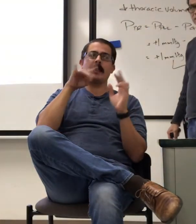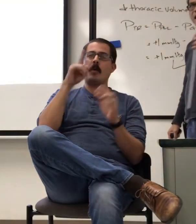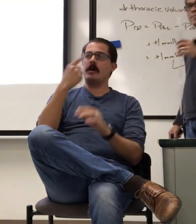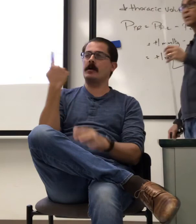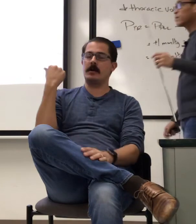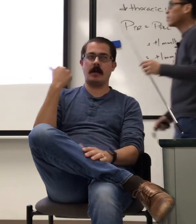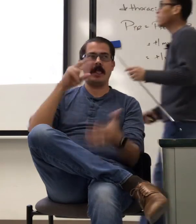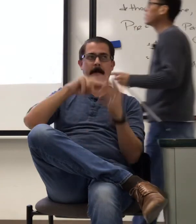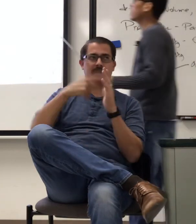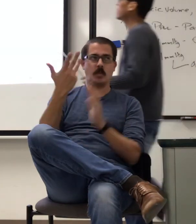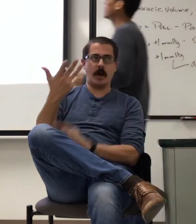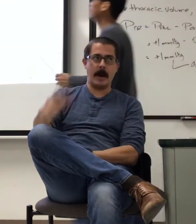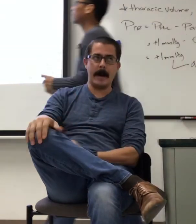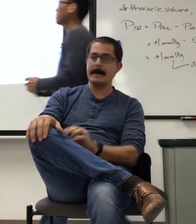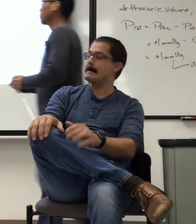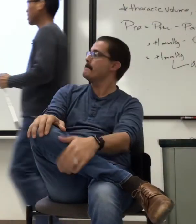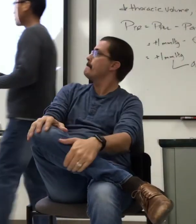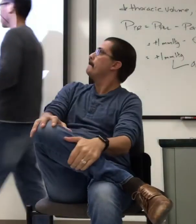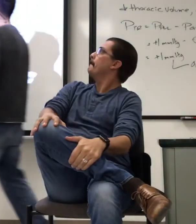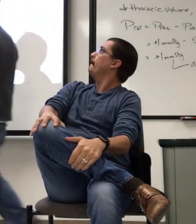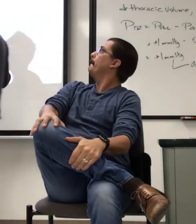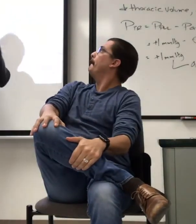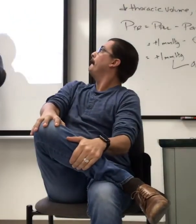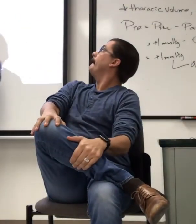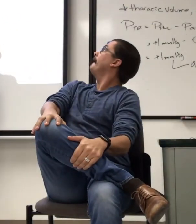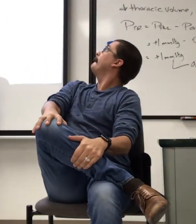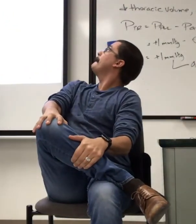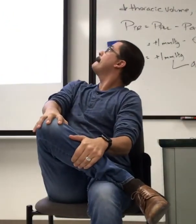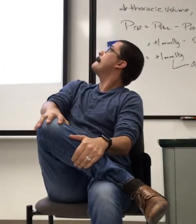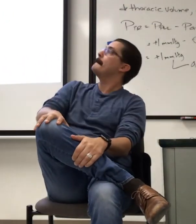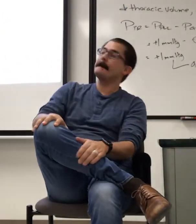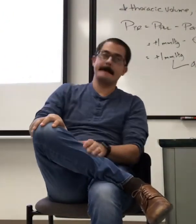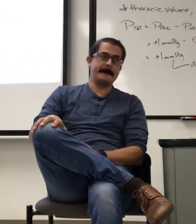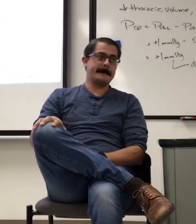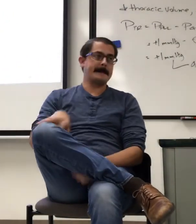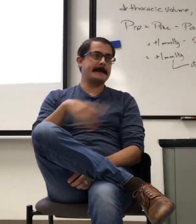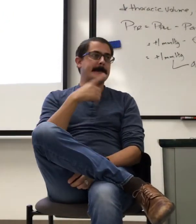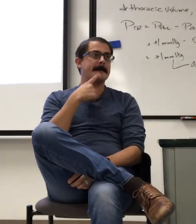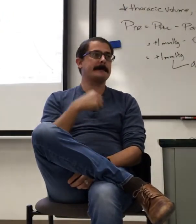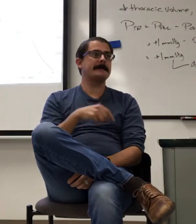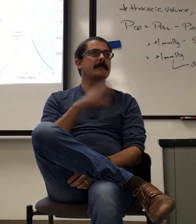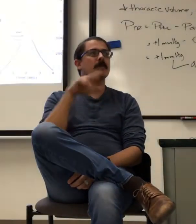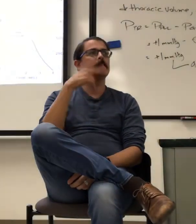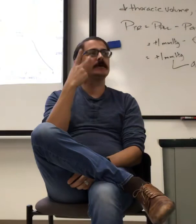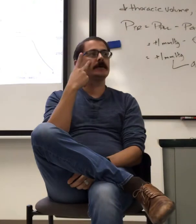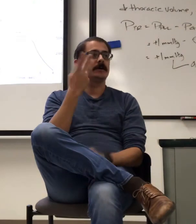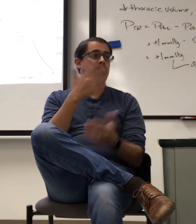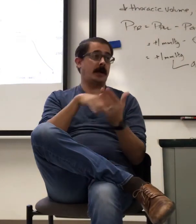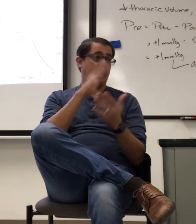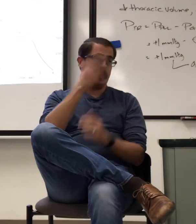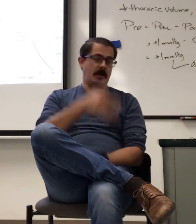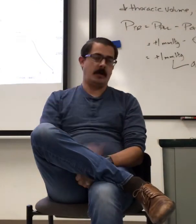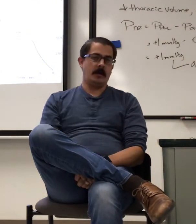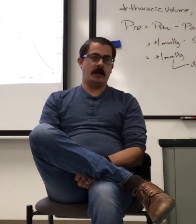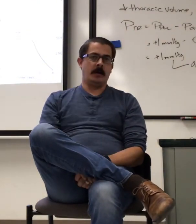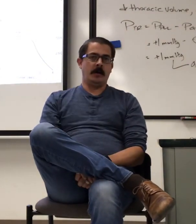So what does that mean? When I say especially, look at this one. You're going to see it again.